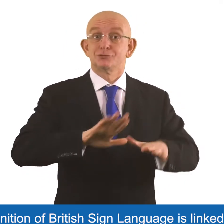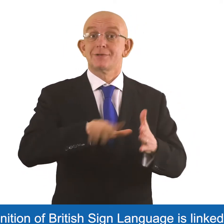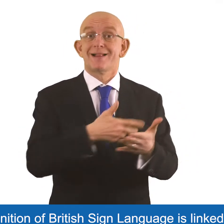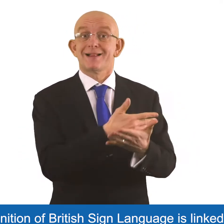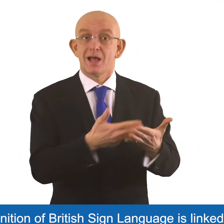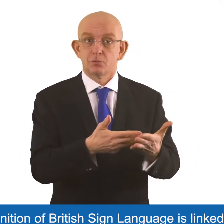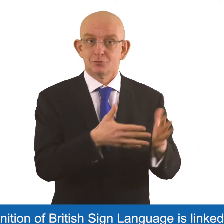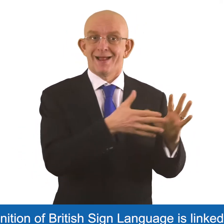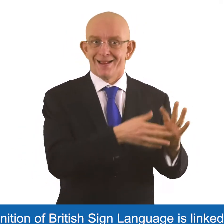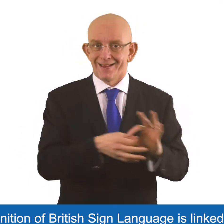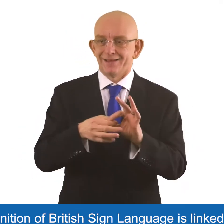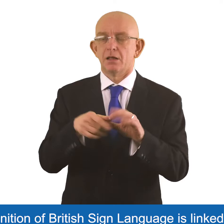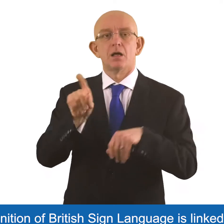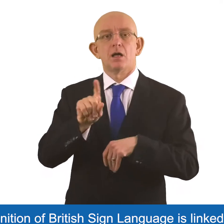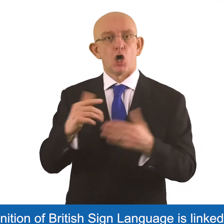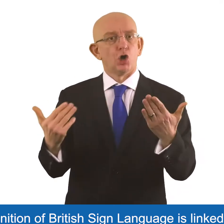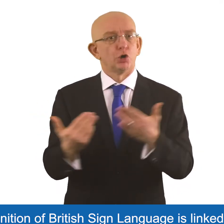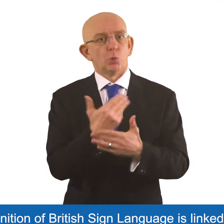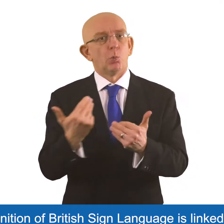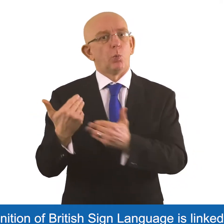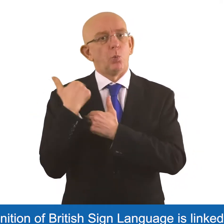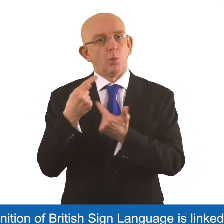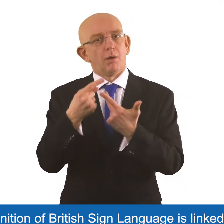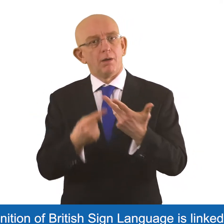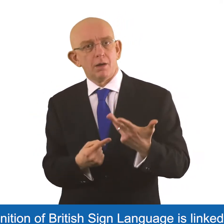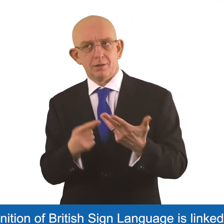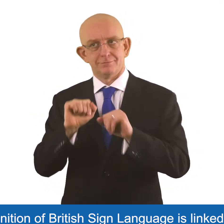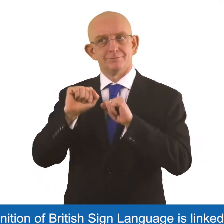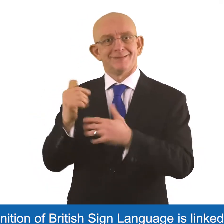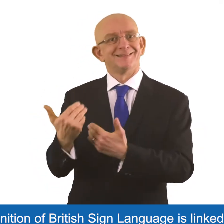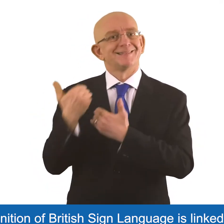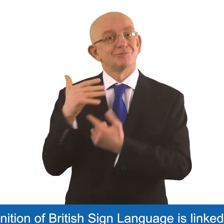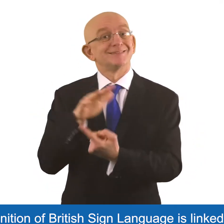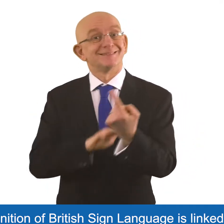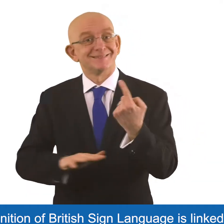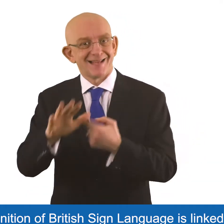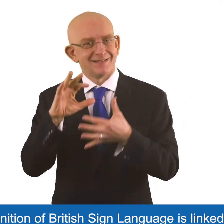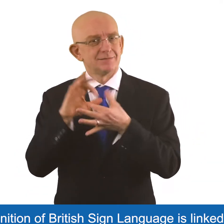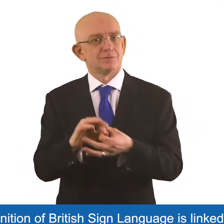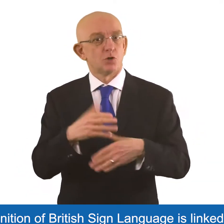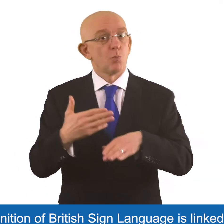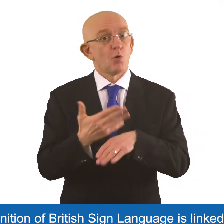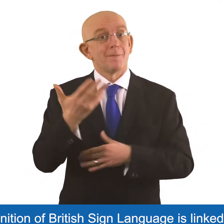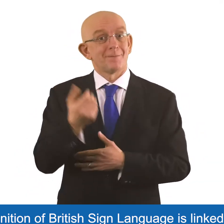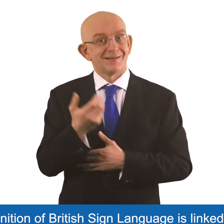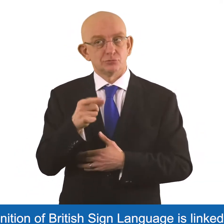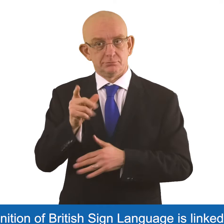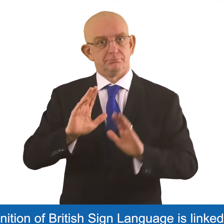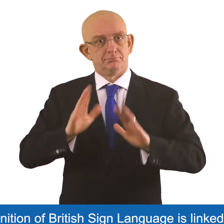British Sign Language is linked with new duties on the Secretary of State for Work and Pensions to carry out certain